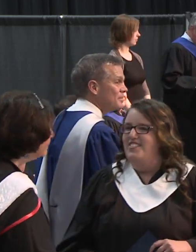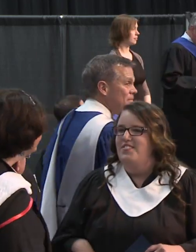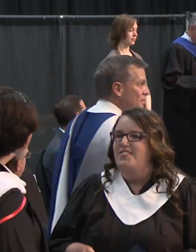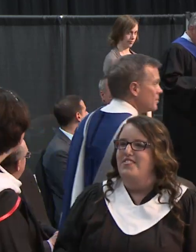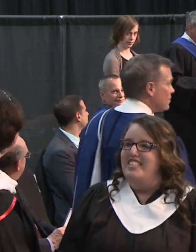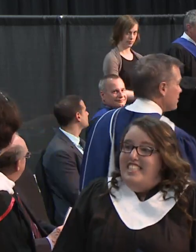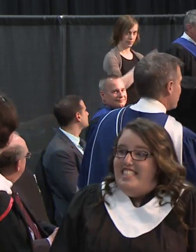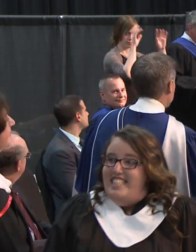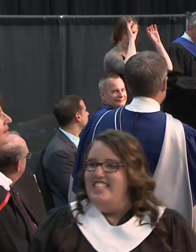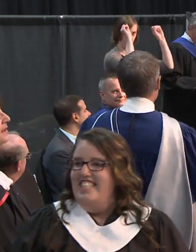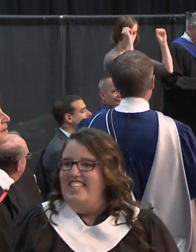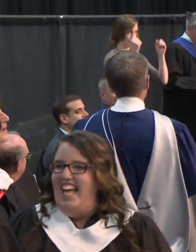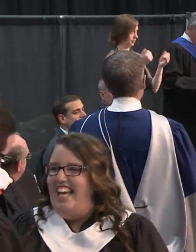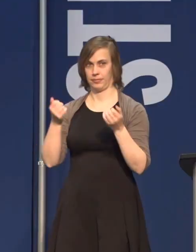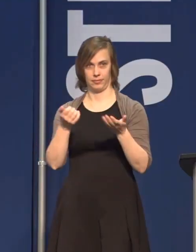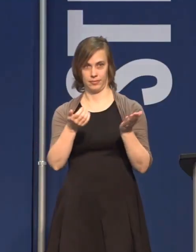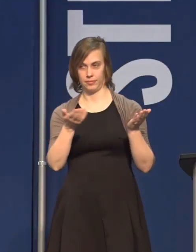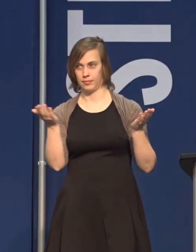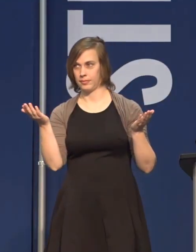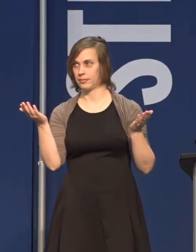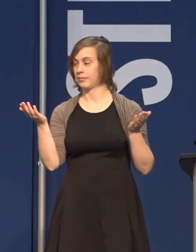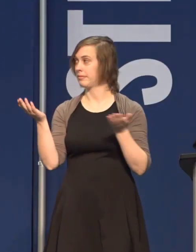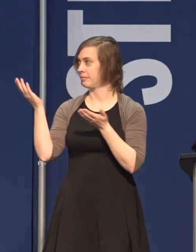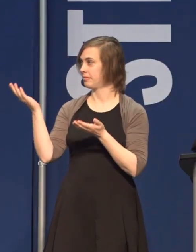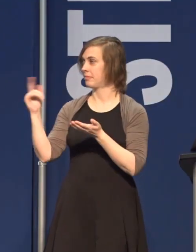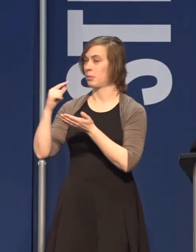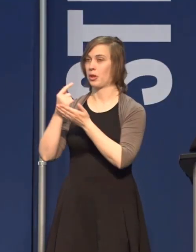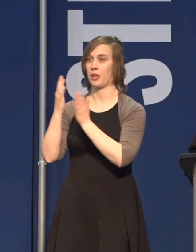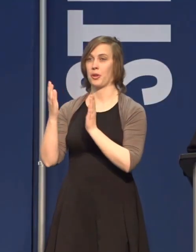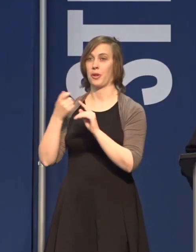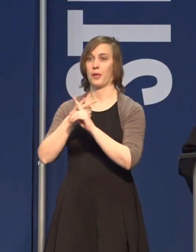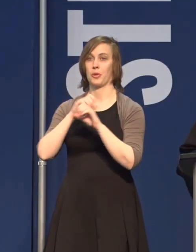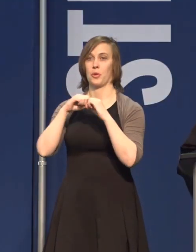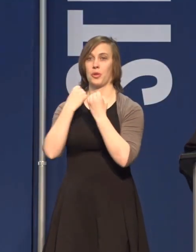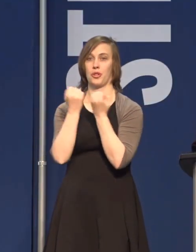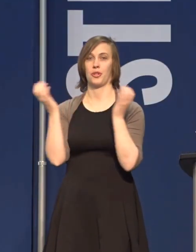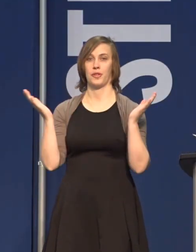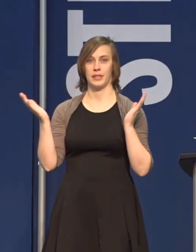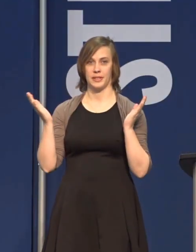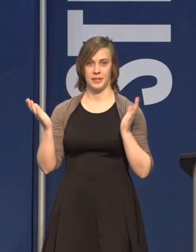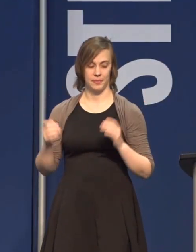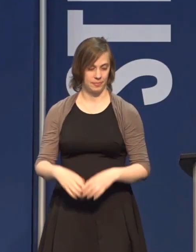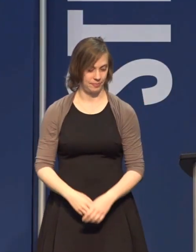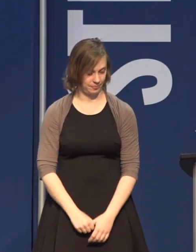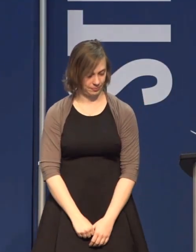Mr. President, ladies and gentlemen, the graduates in social services.